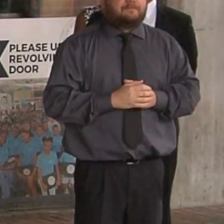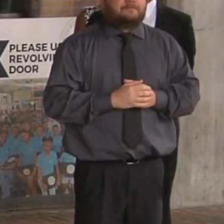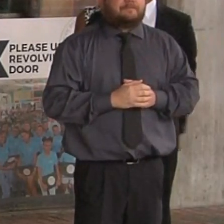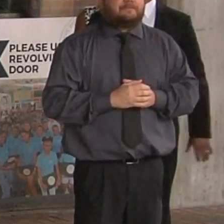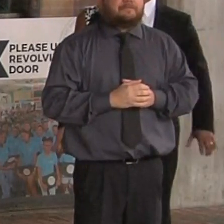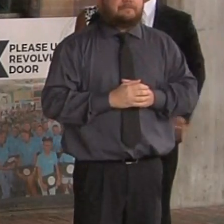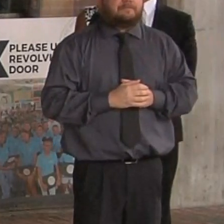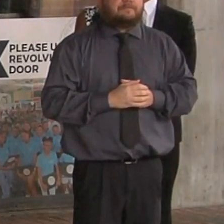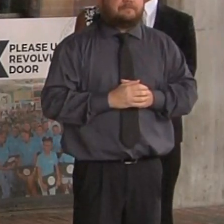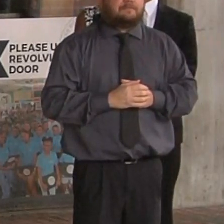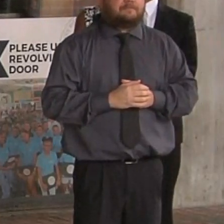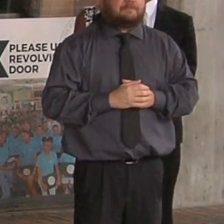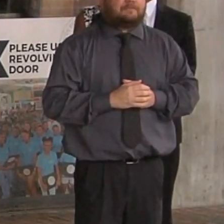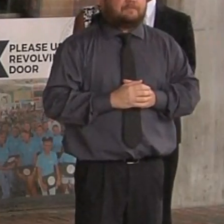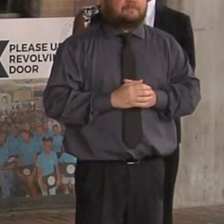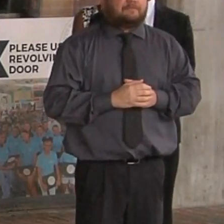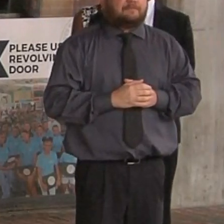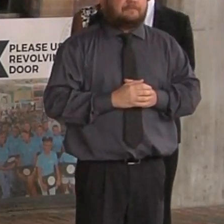people that we serve